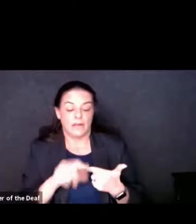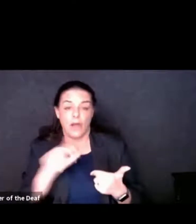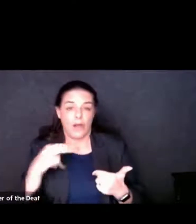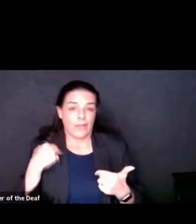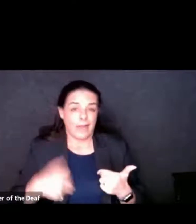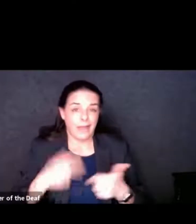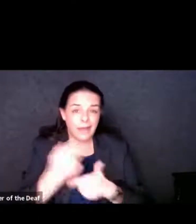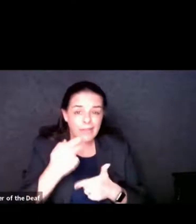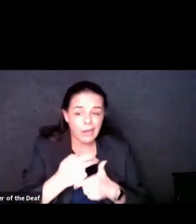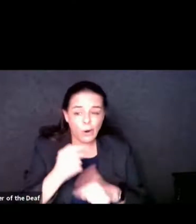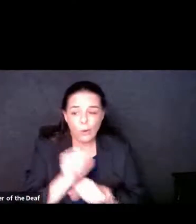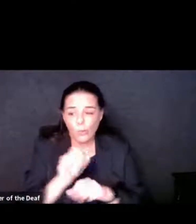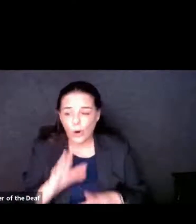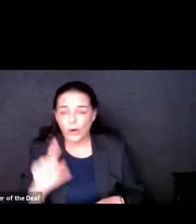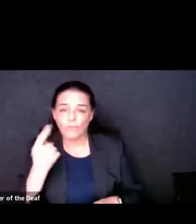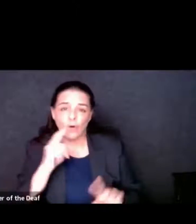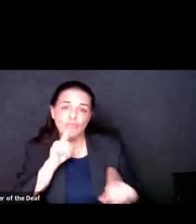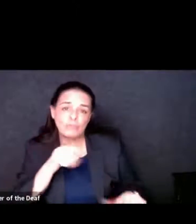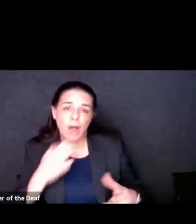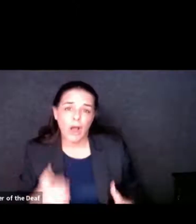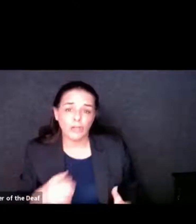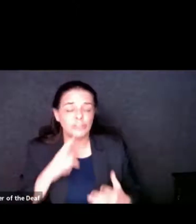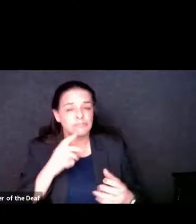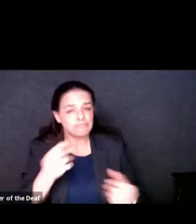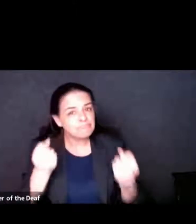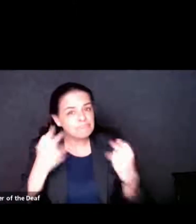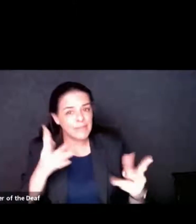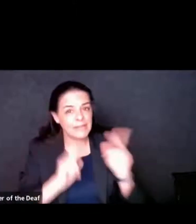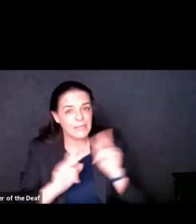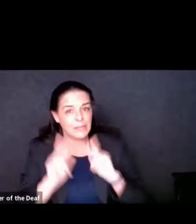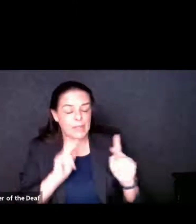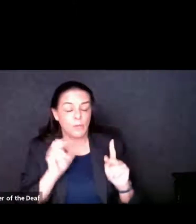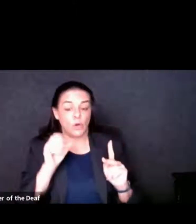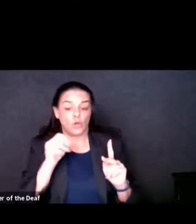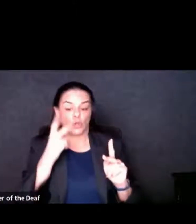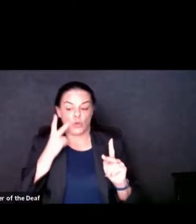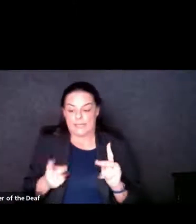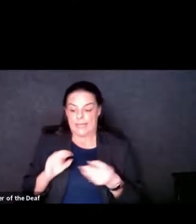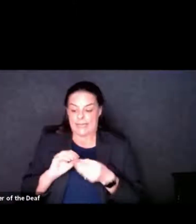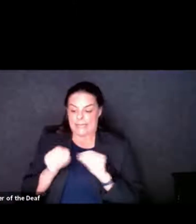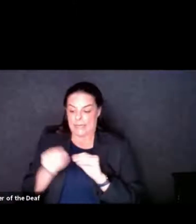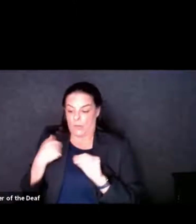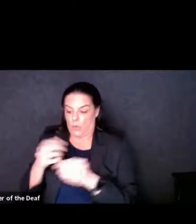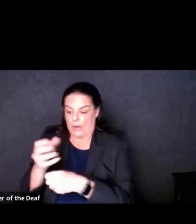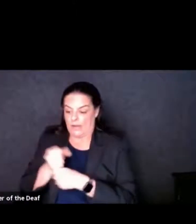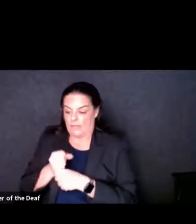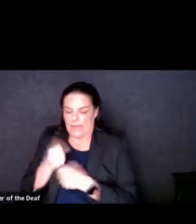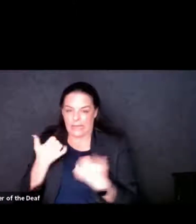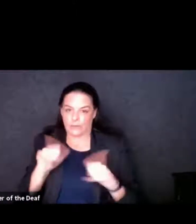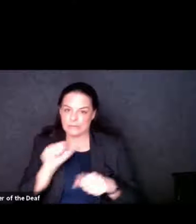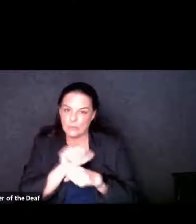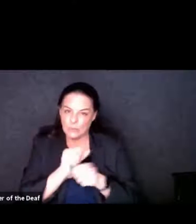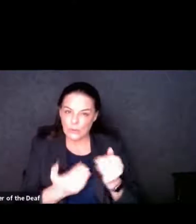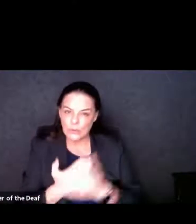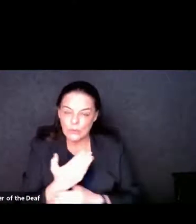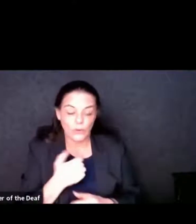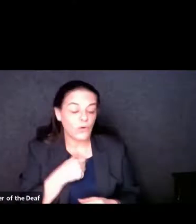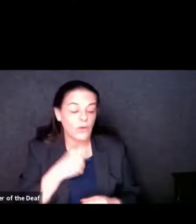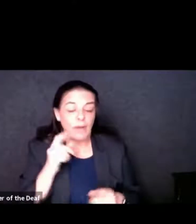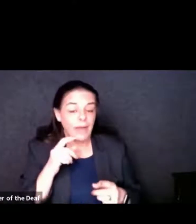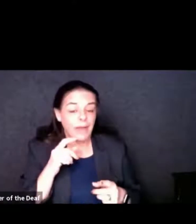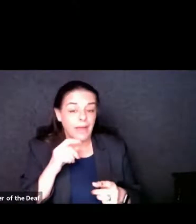and first responders. It's a lot of people. So when you look at what's been received, we're still working through those. So I can't give you, I don't